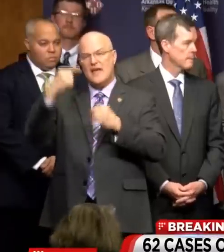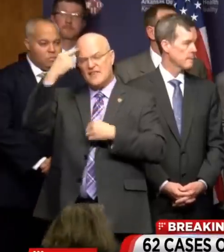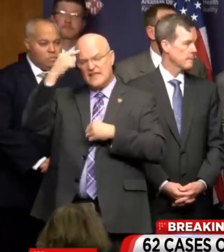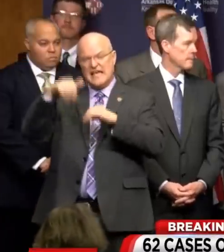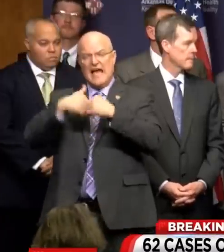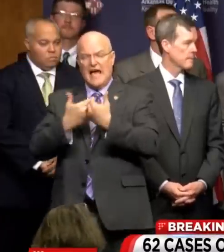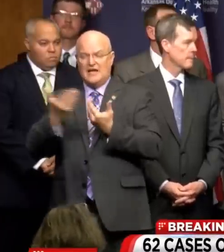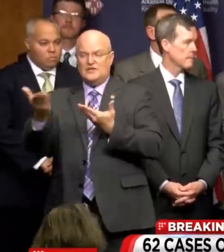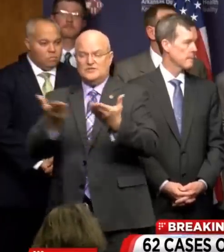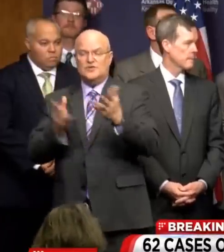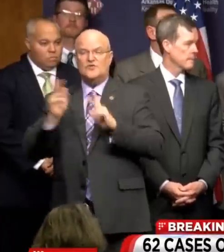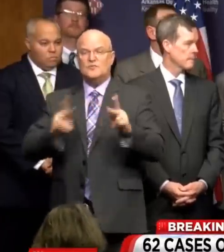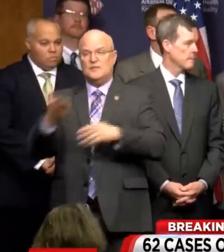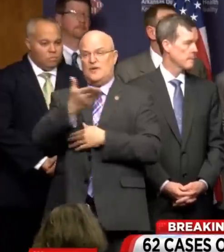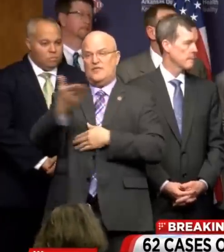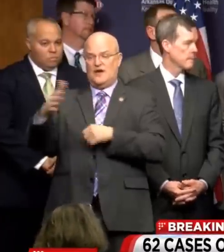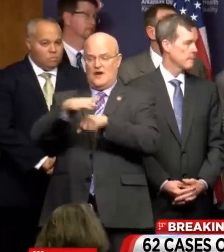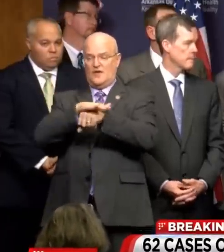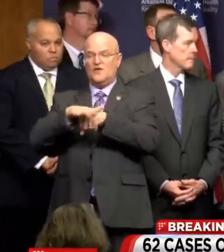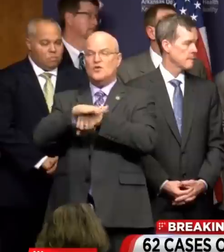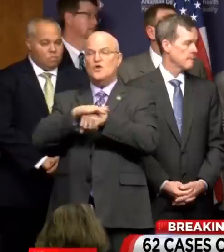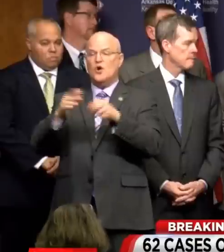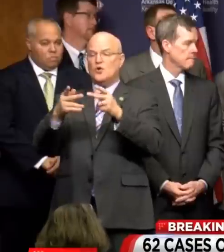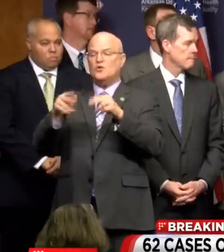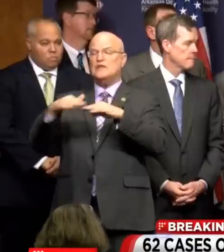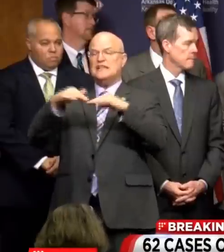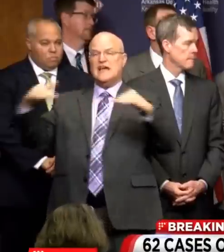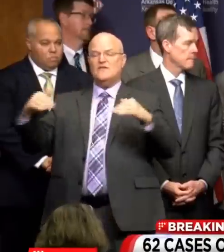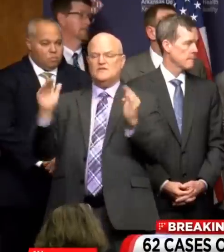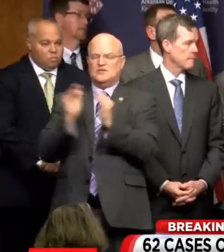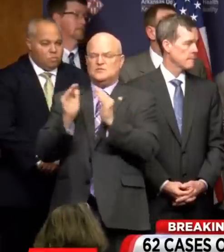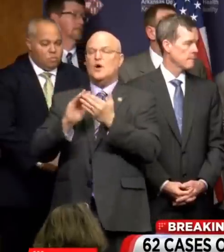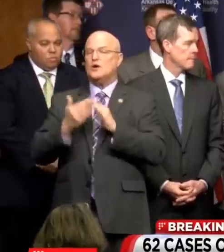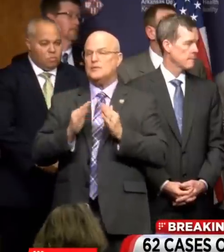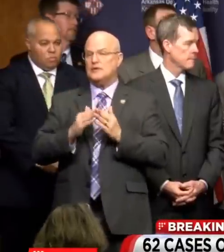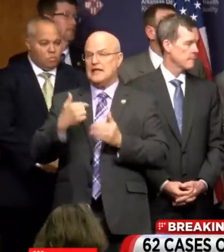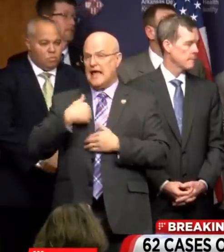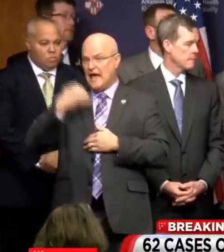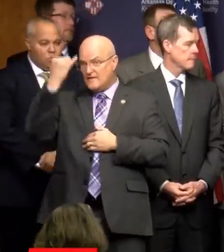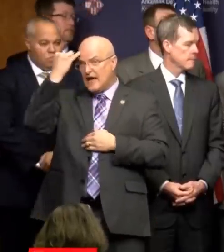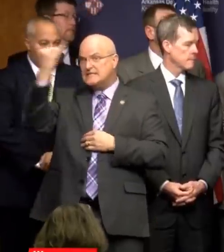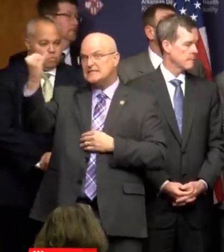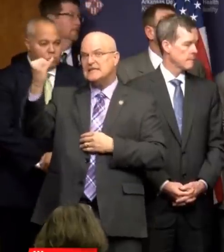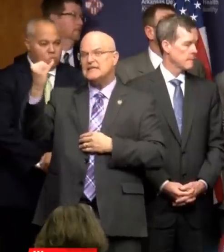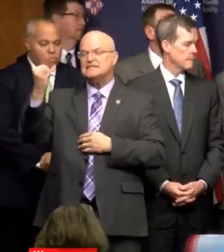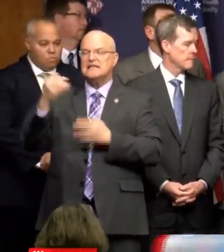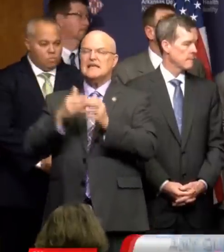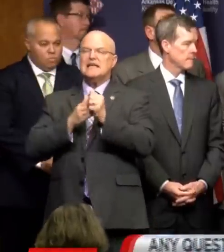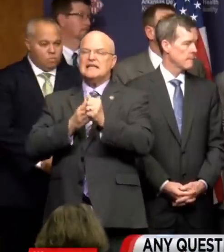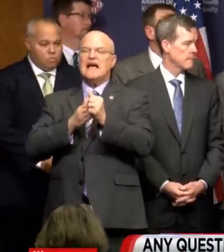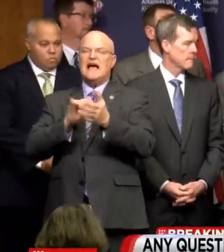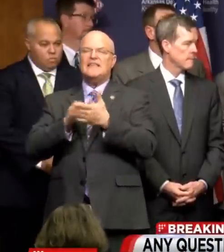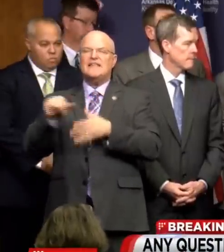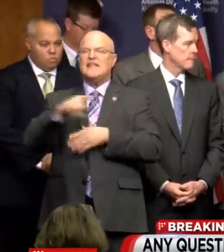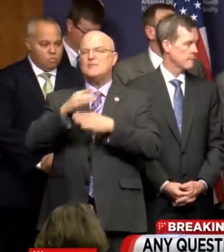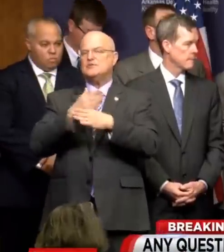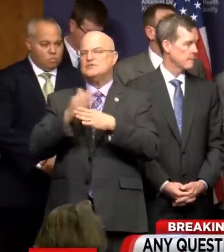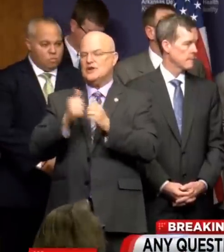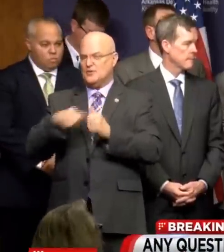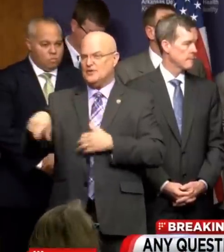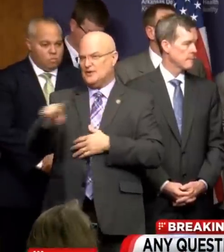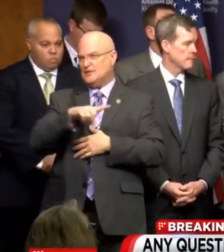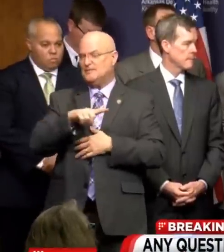how to serve folks there at the local level in those small communities. And I know they have ideas and guidance that they'll be